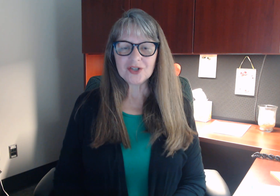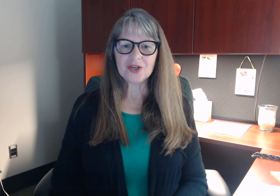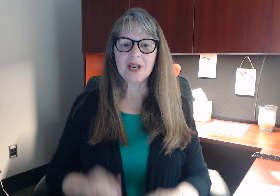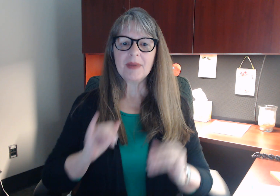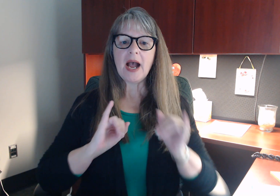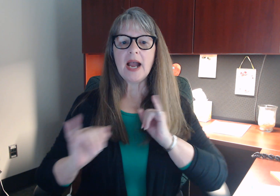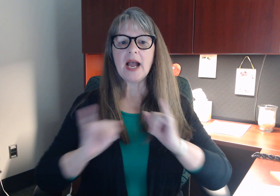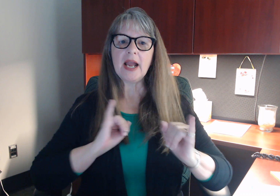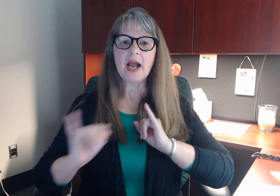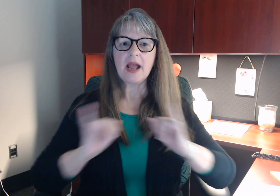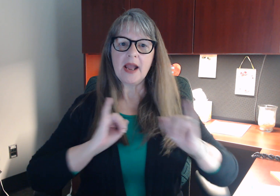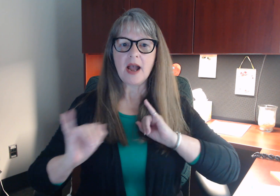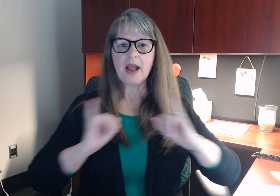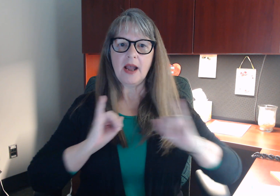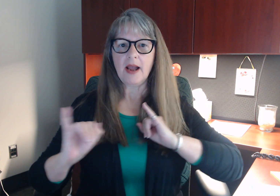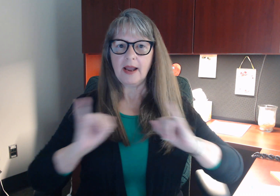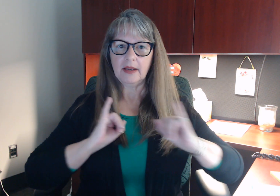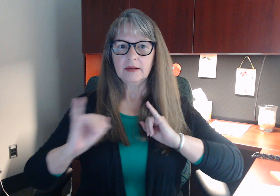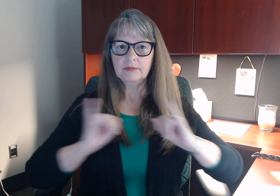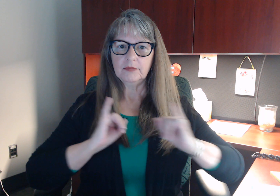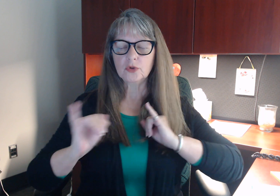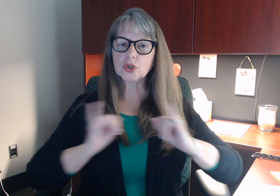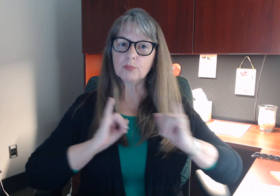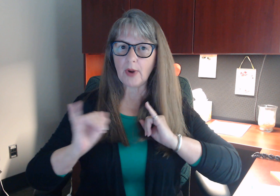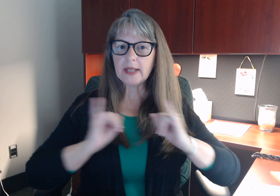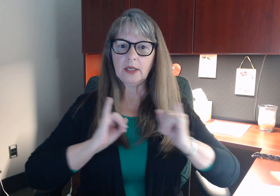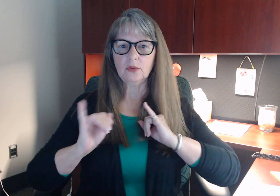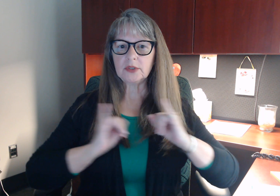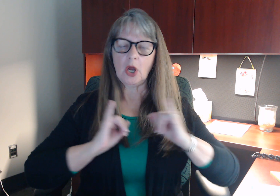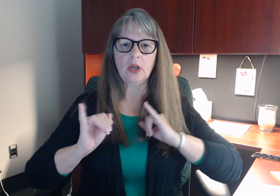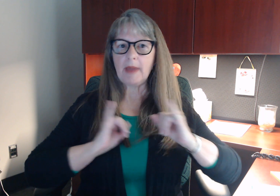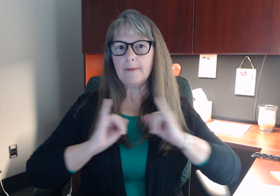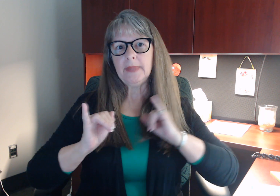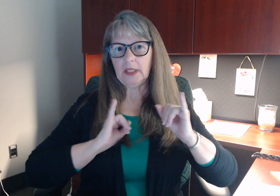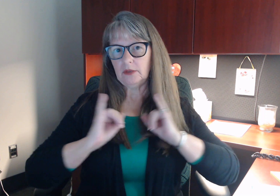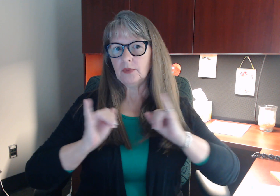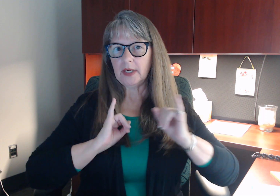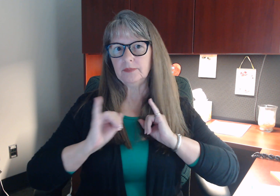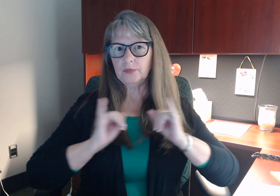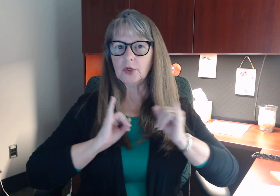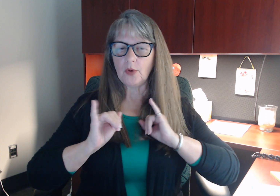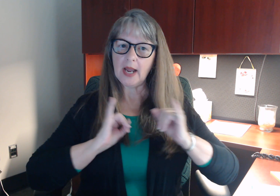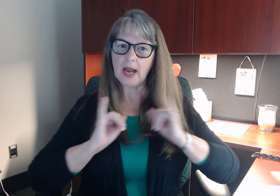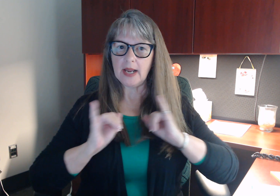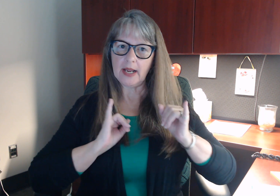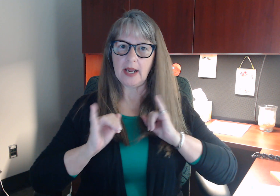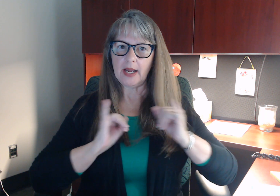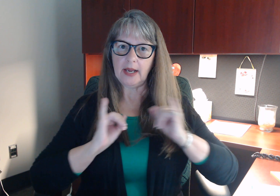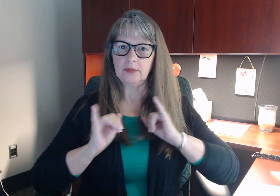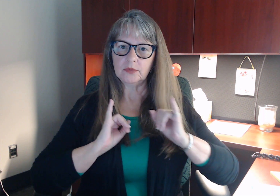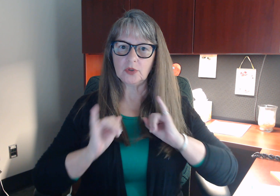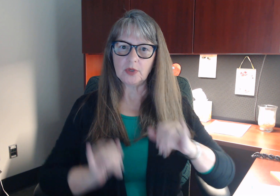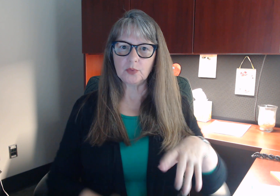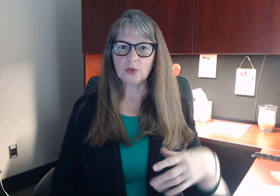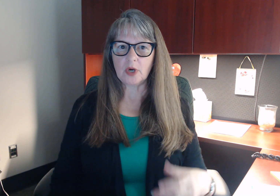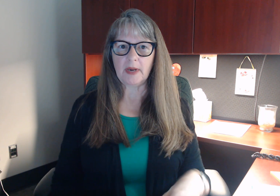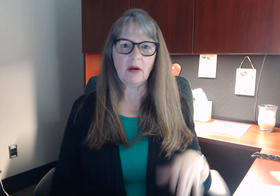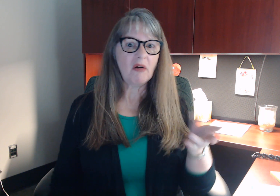handshake, I. You're just bragging, or it's all about me, right? You know, I. So that's when you're talking about, oh,